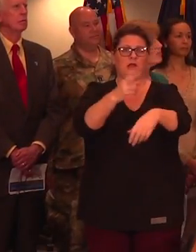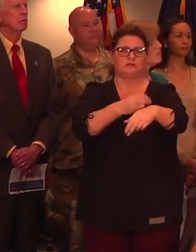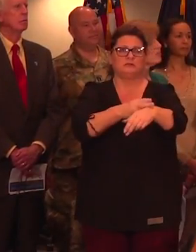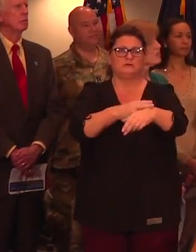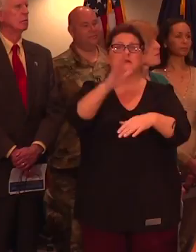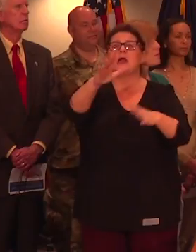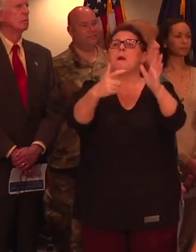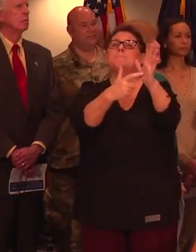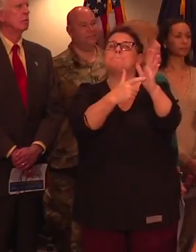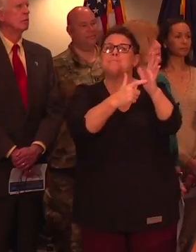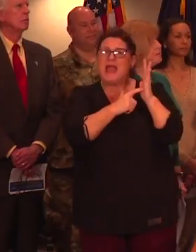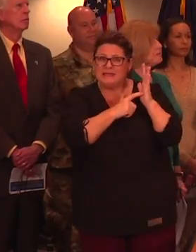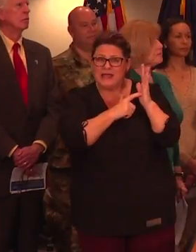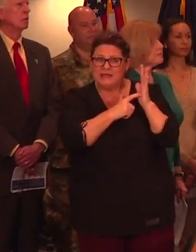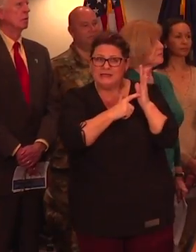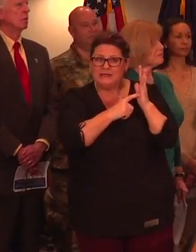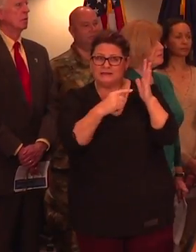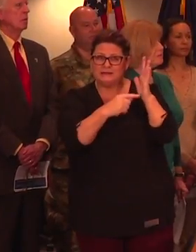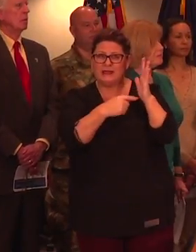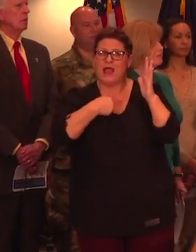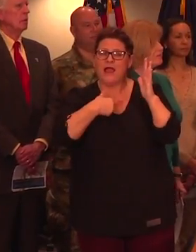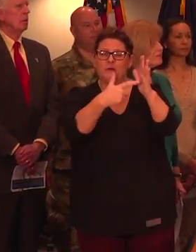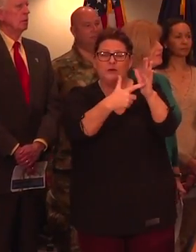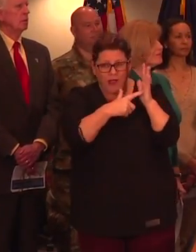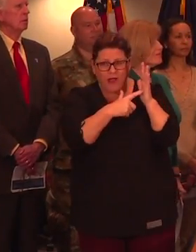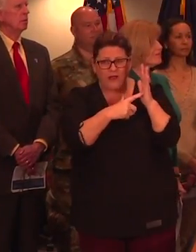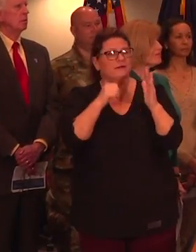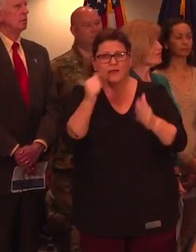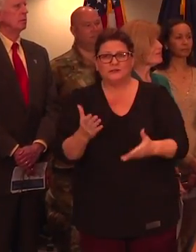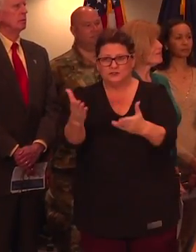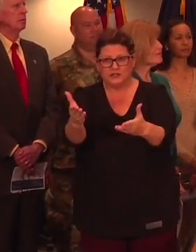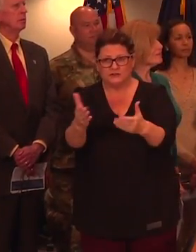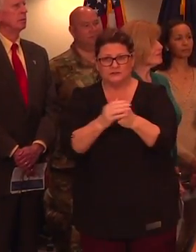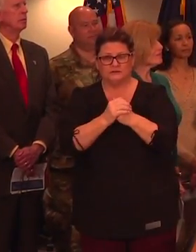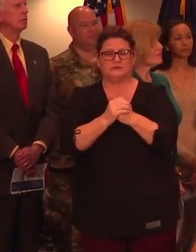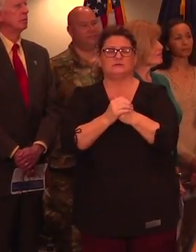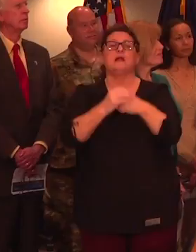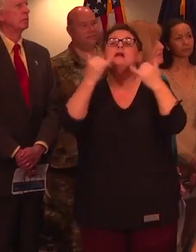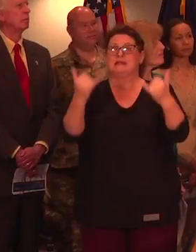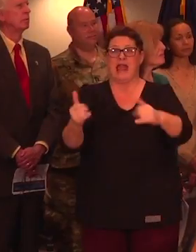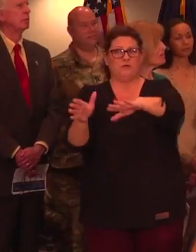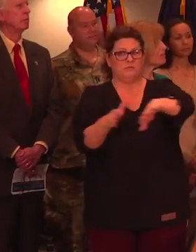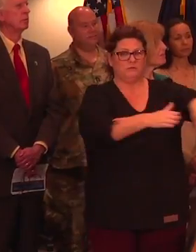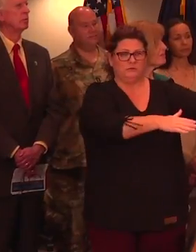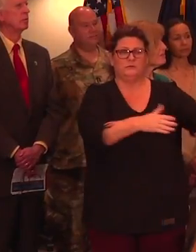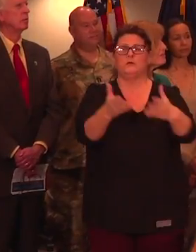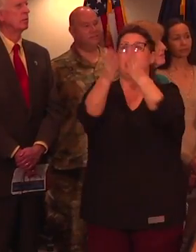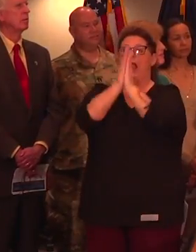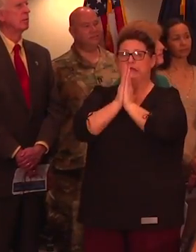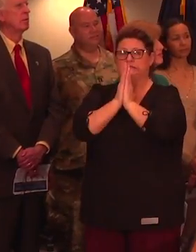mandates that will be included in my executive order. I'm also requesting some things, not requiring,